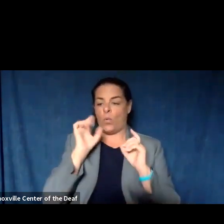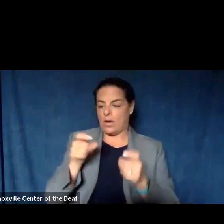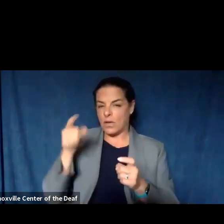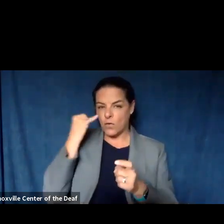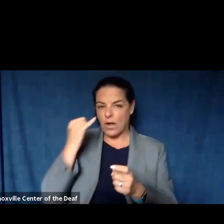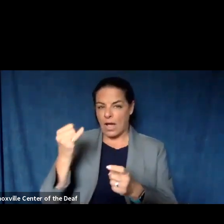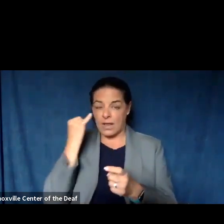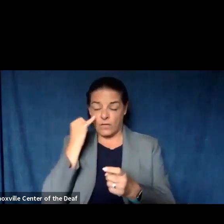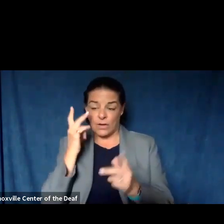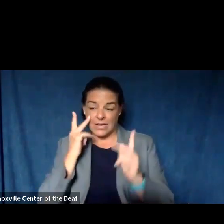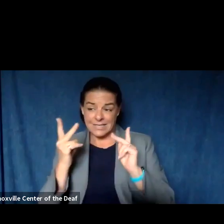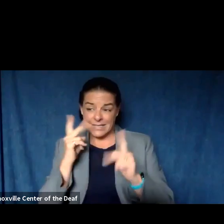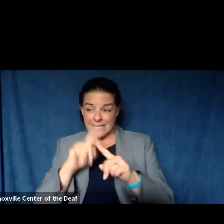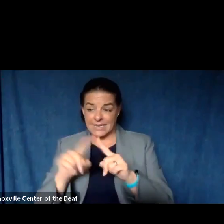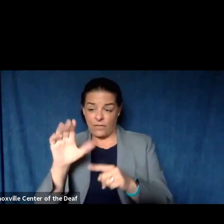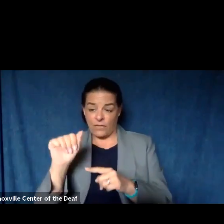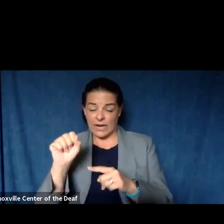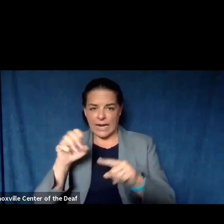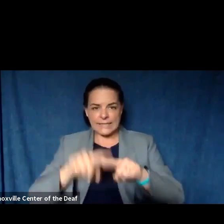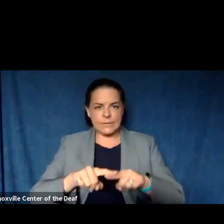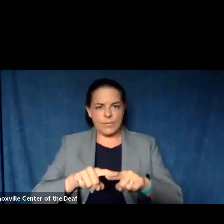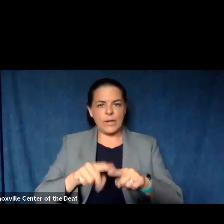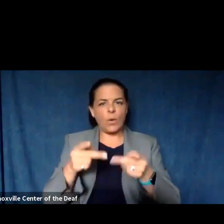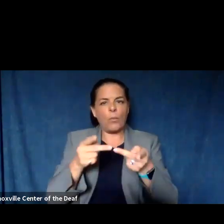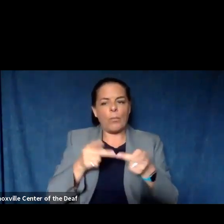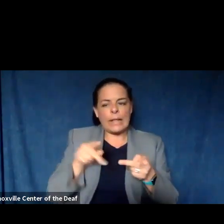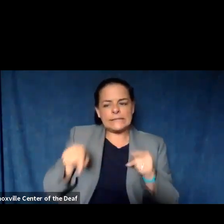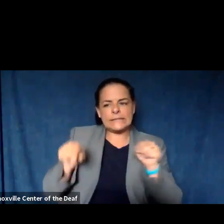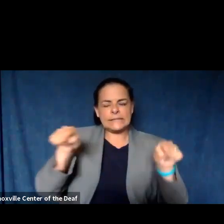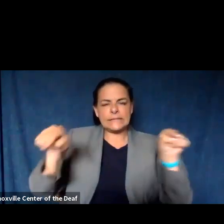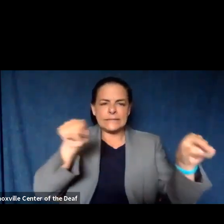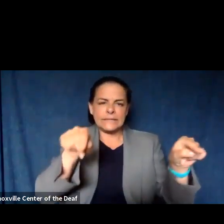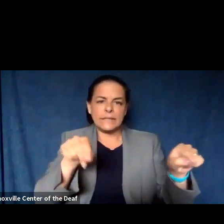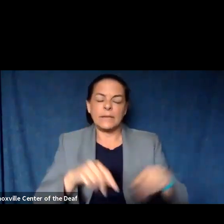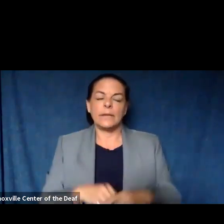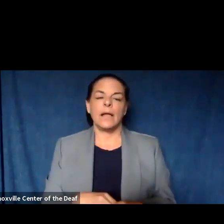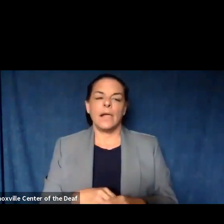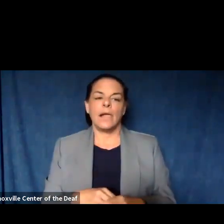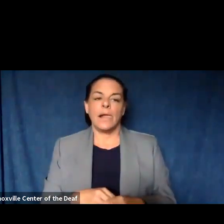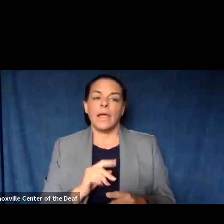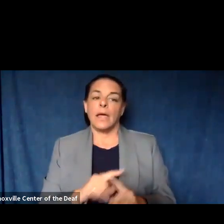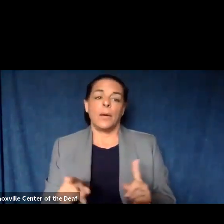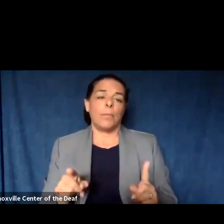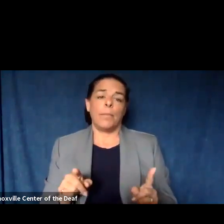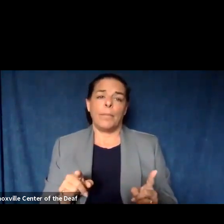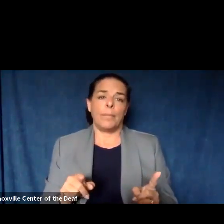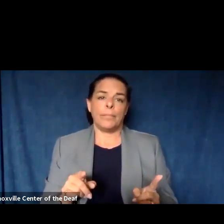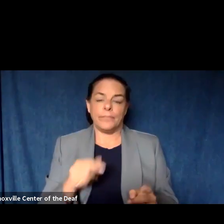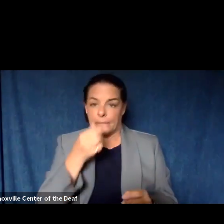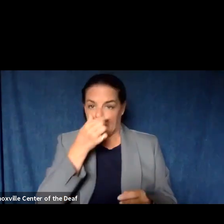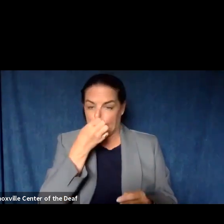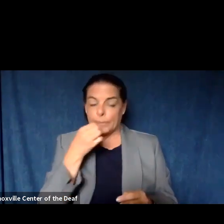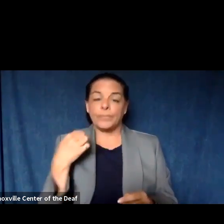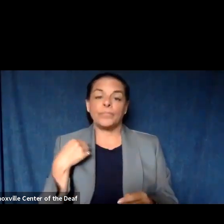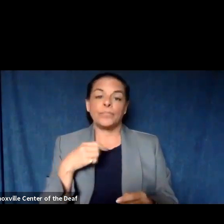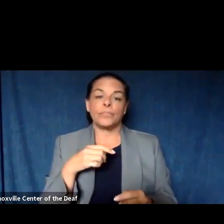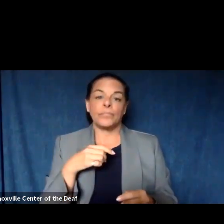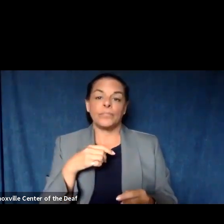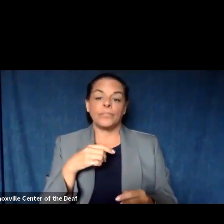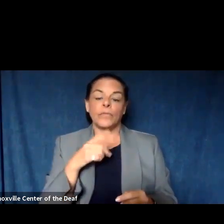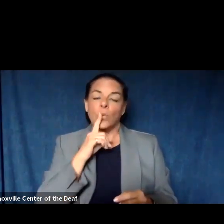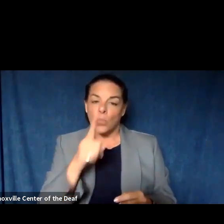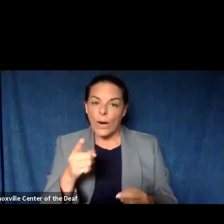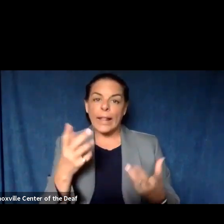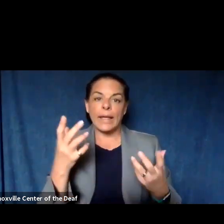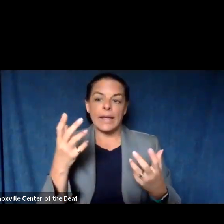seeing cases. That's based on residents of cases. But we truly want everybody to know that there is